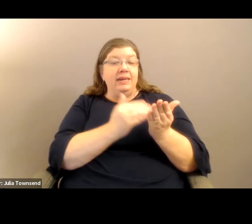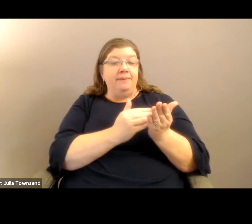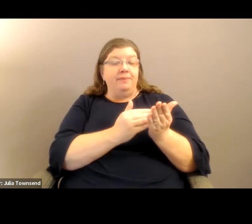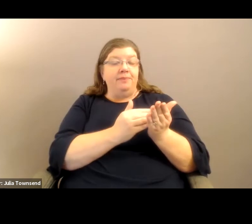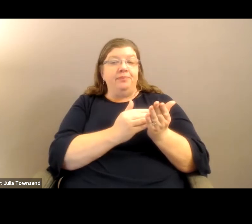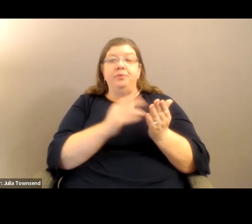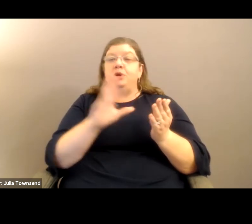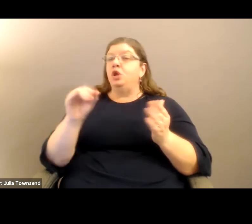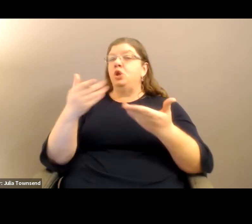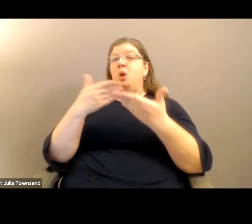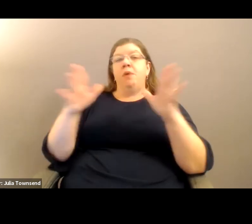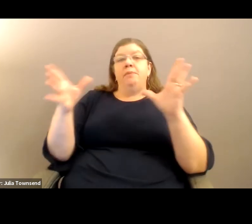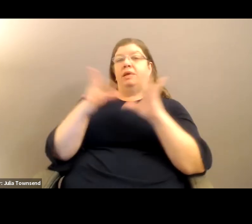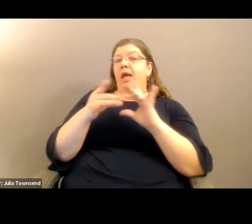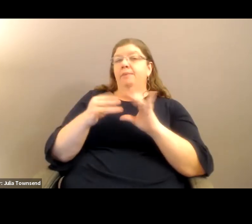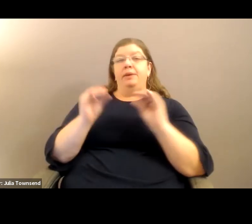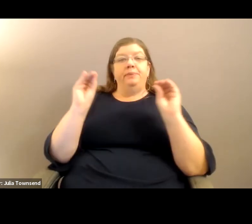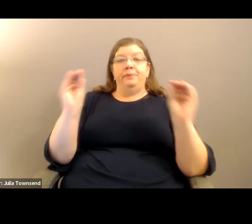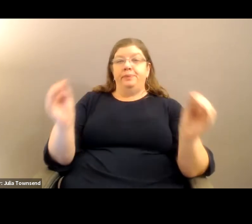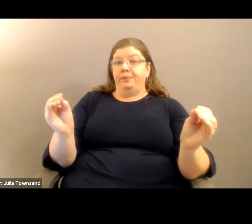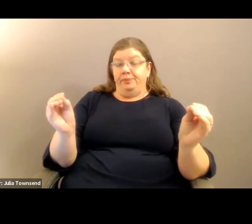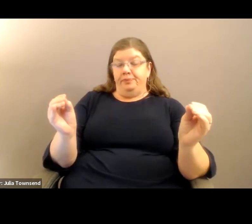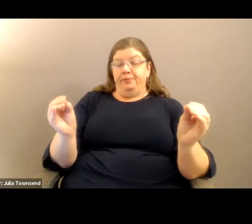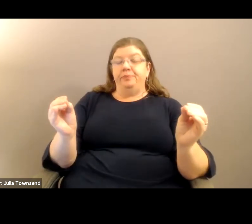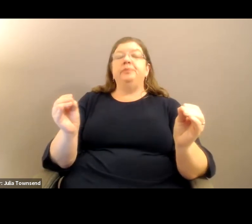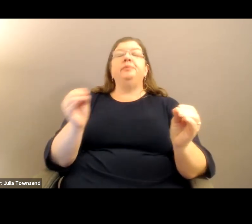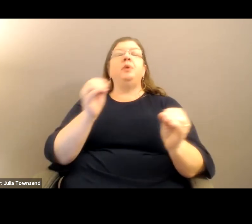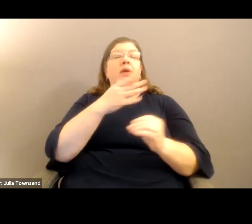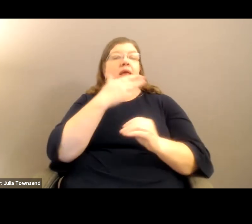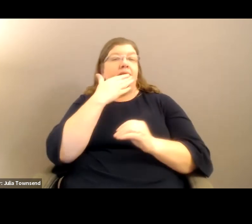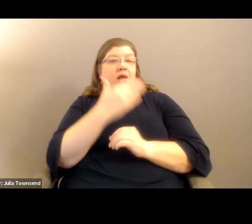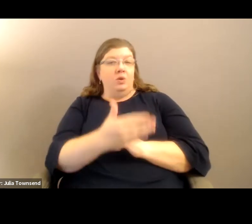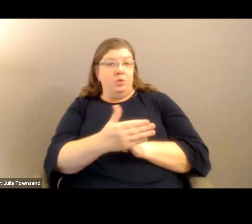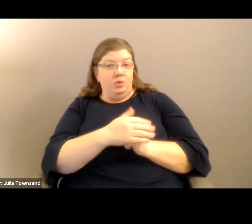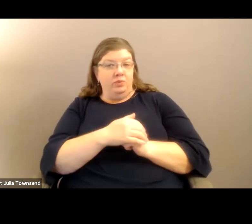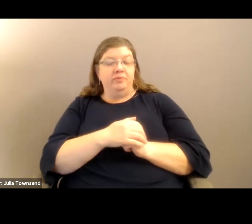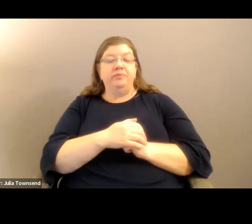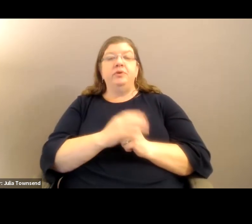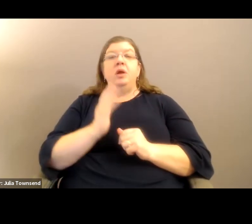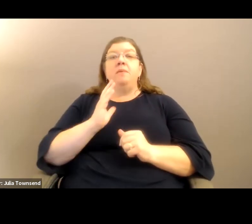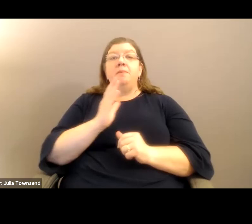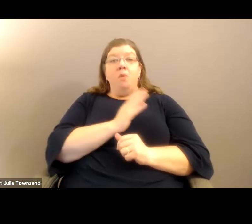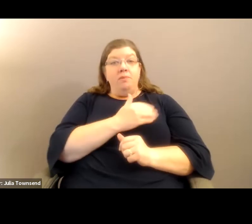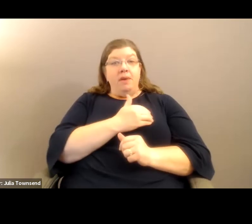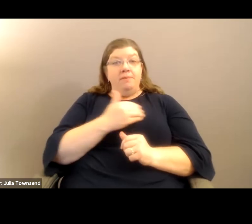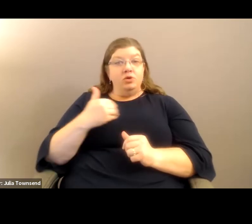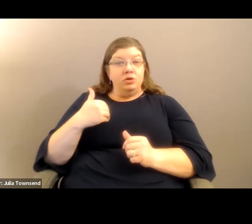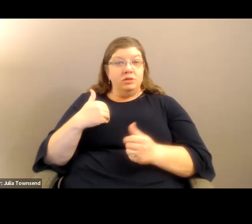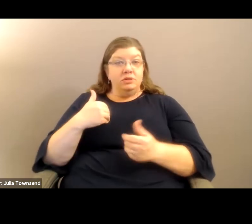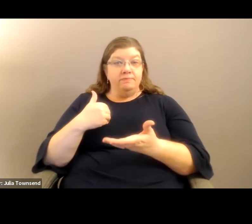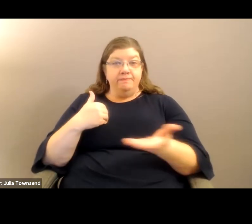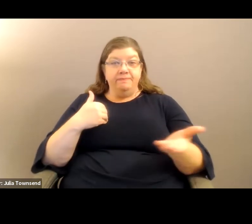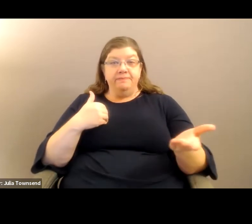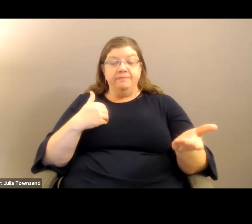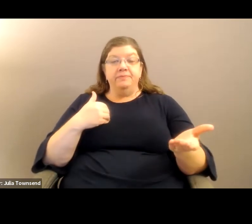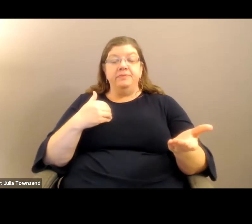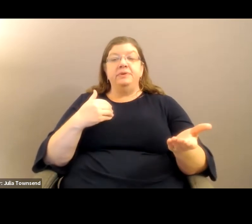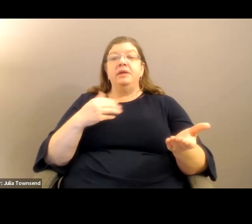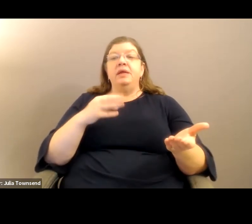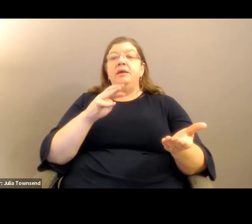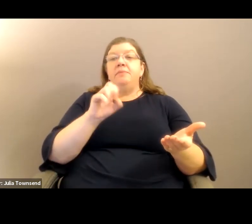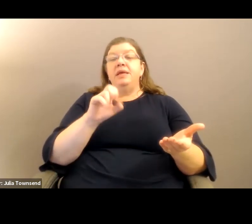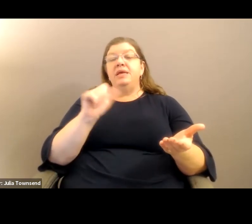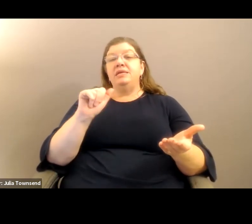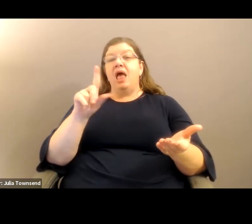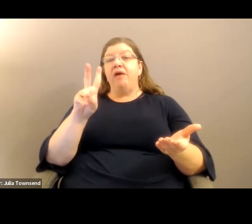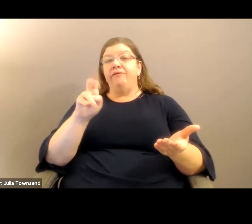No public comment on this item. Okay, thank you. Board members? Ms. Alvarez?